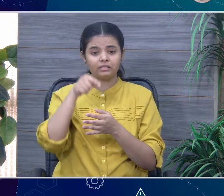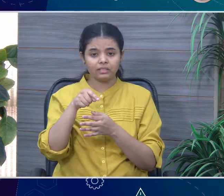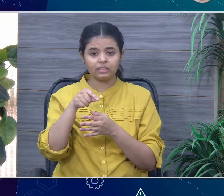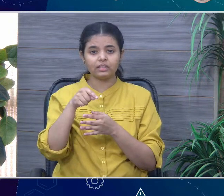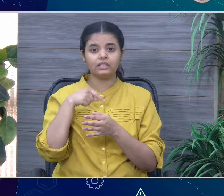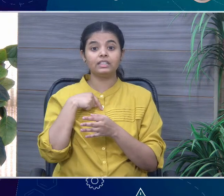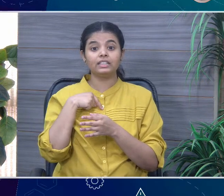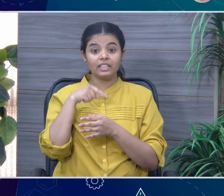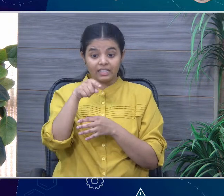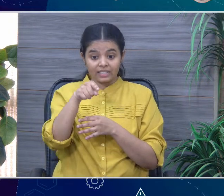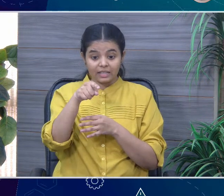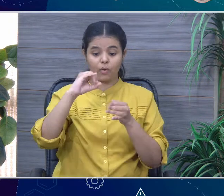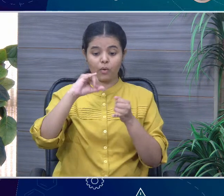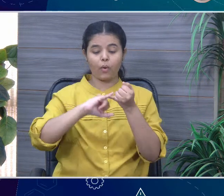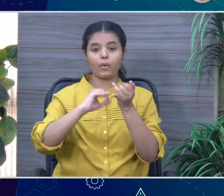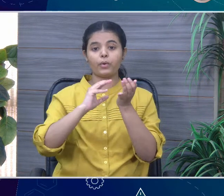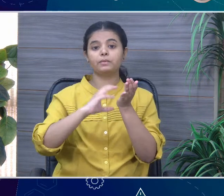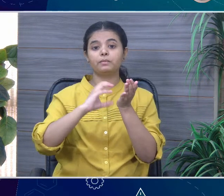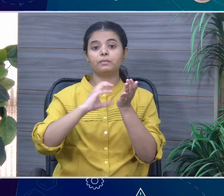called osmotic learning,